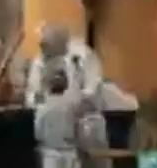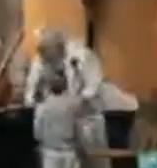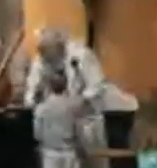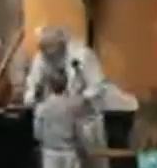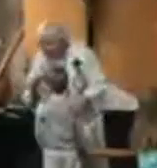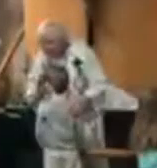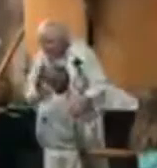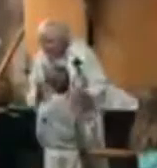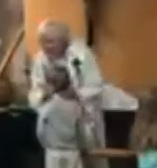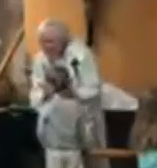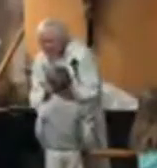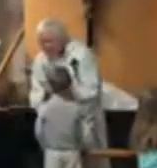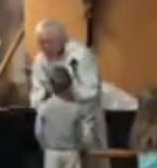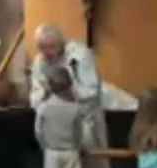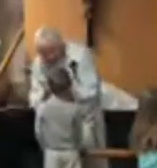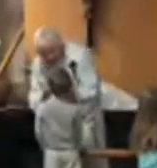him.